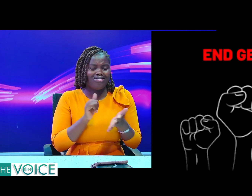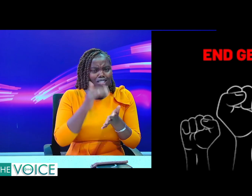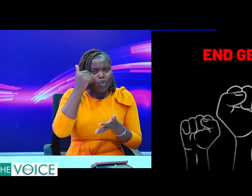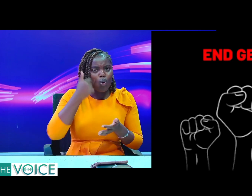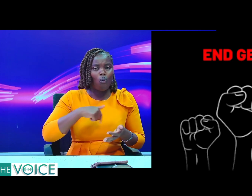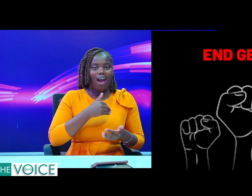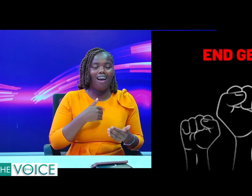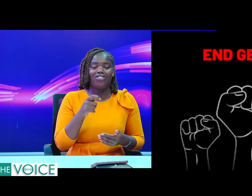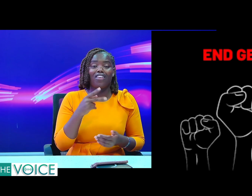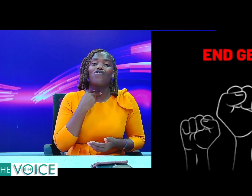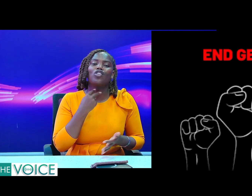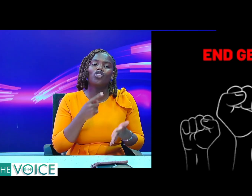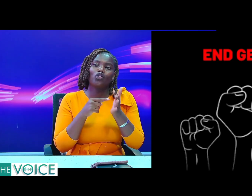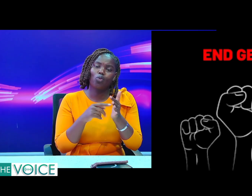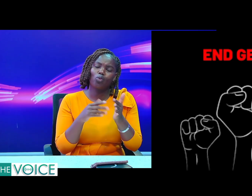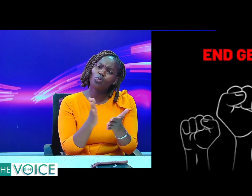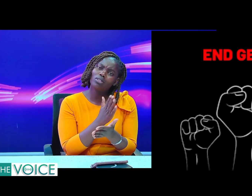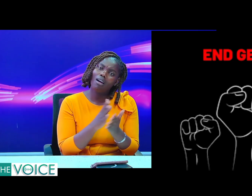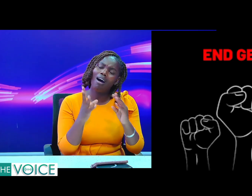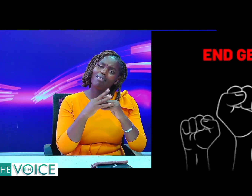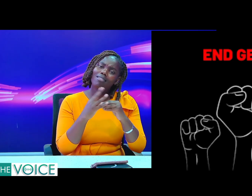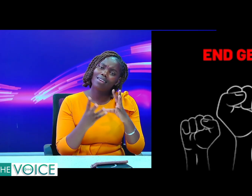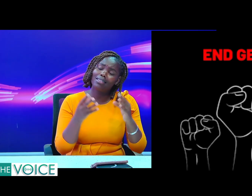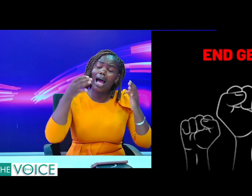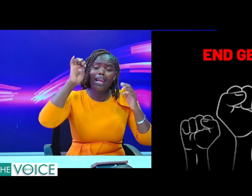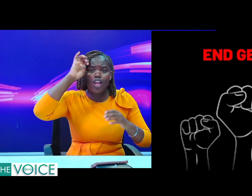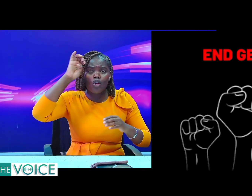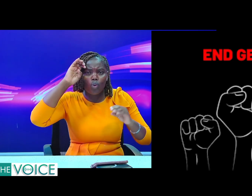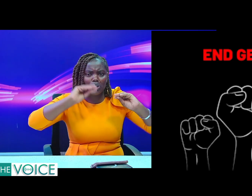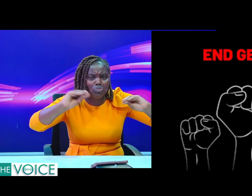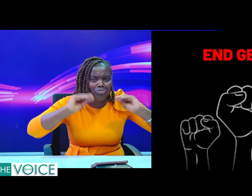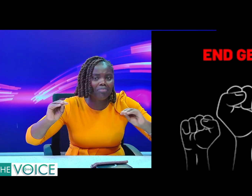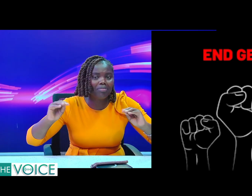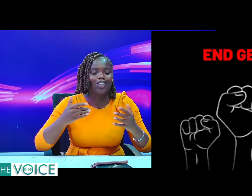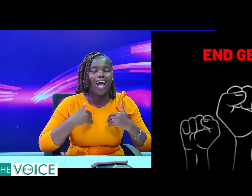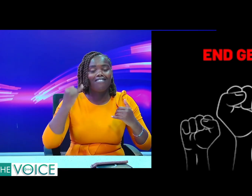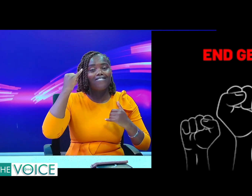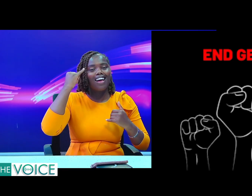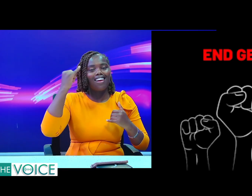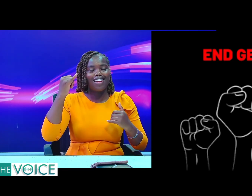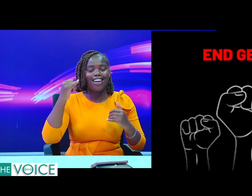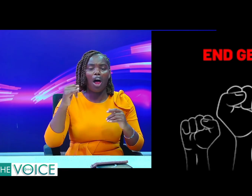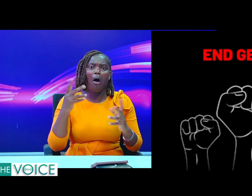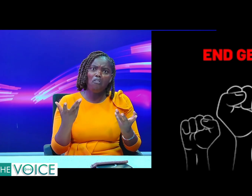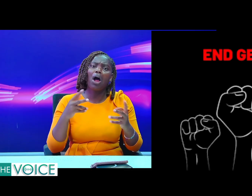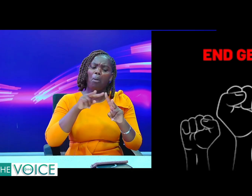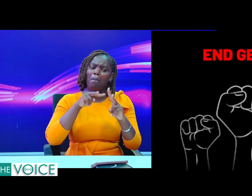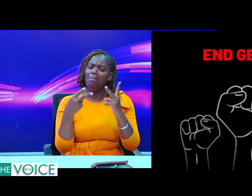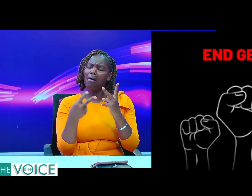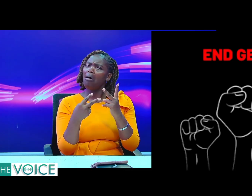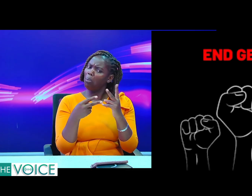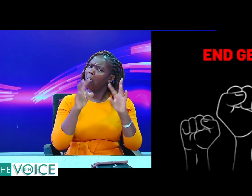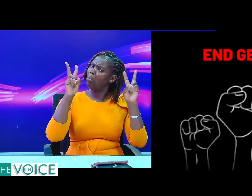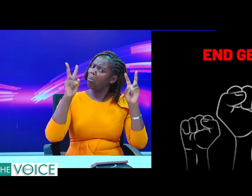position to understand. Sometimes, you might have experienced and you don't know that that is harassment. And that is why the Voice Show is here, so that we can be able